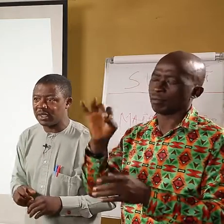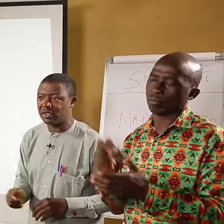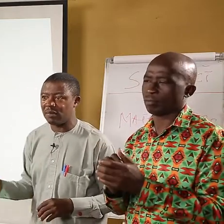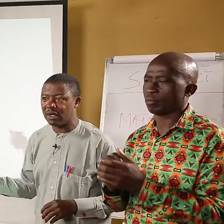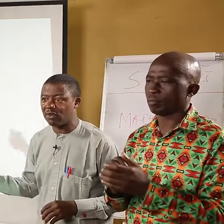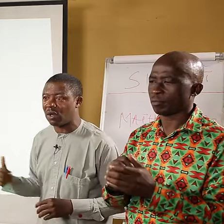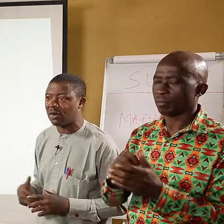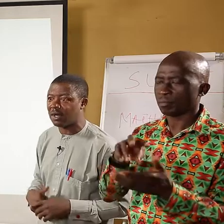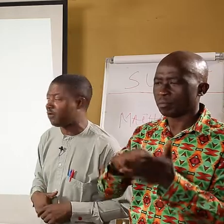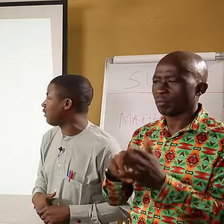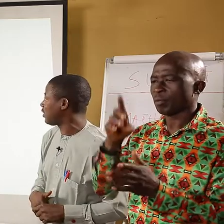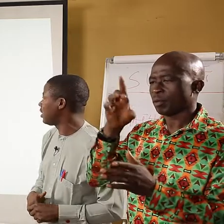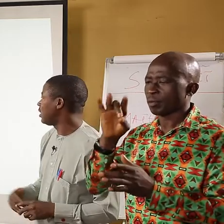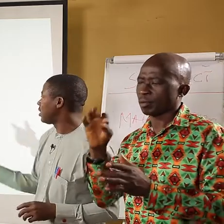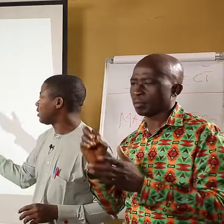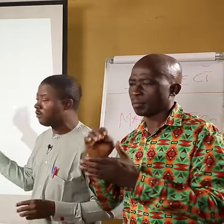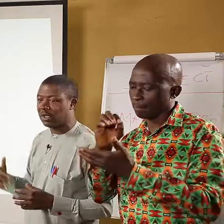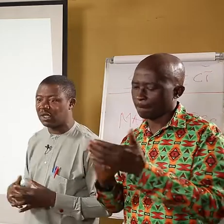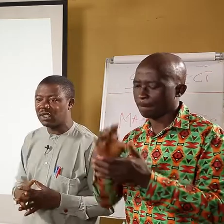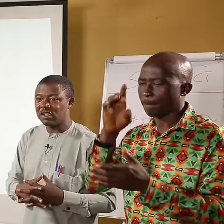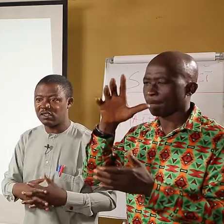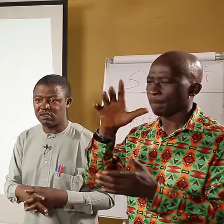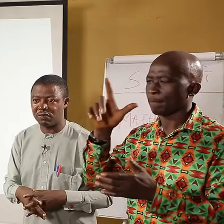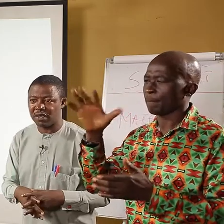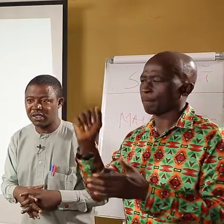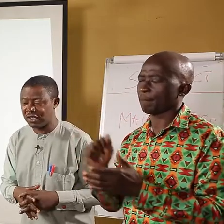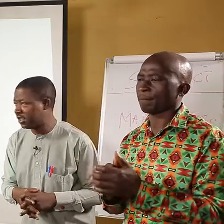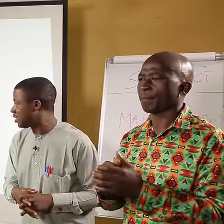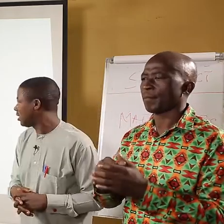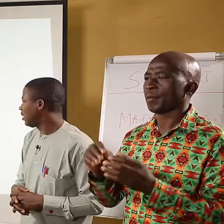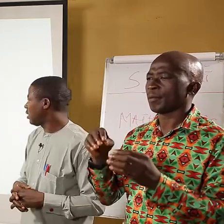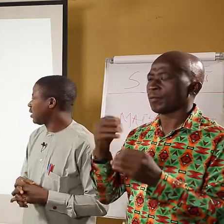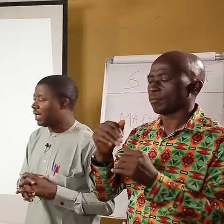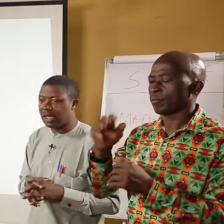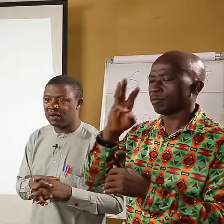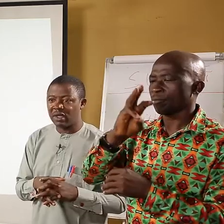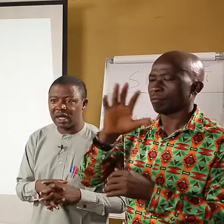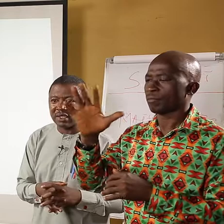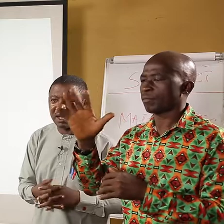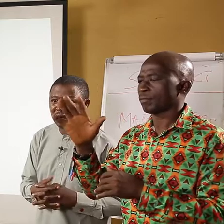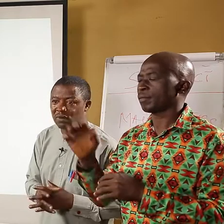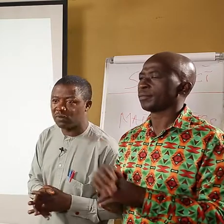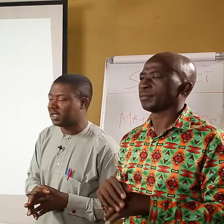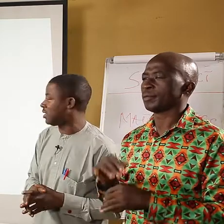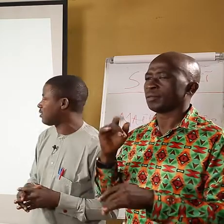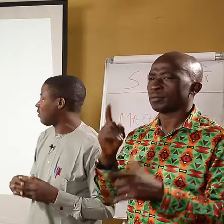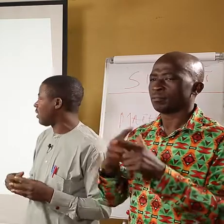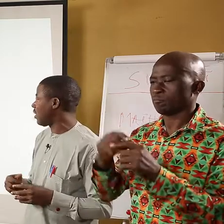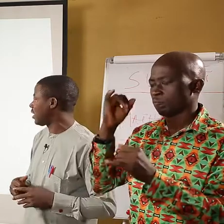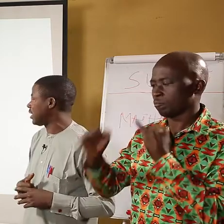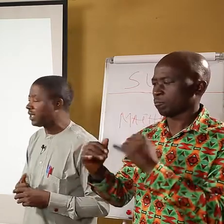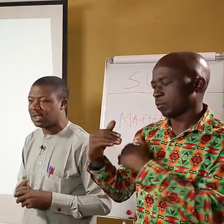180 degrees minus 115 gives me 65 degrees. Then the last angle, which